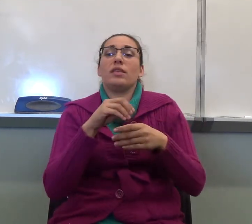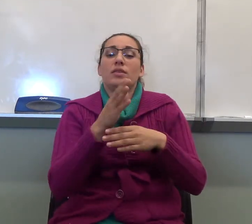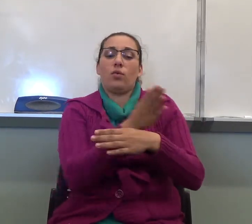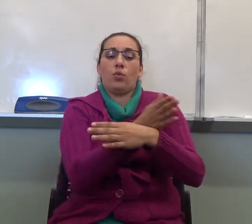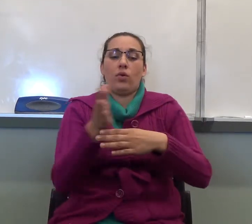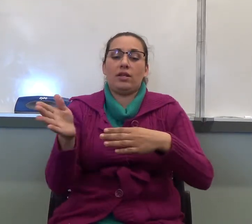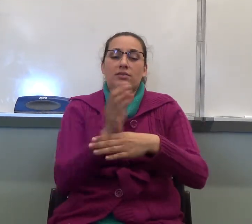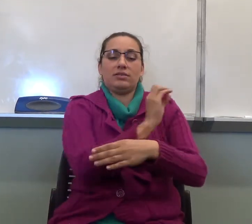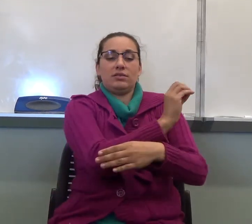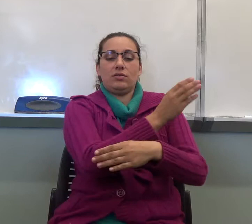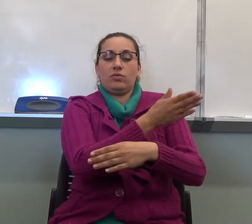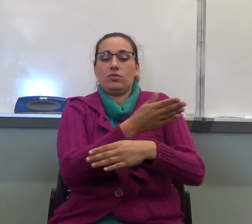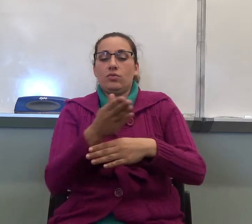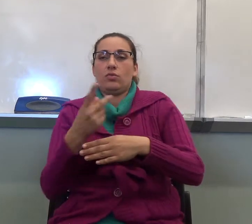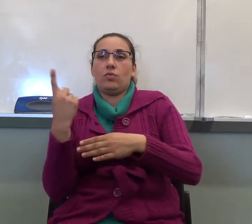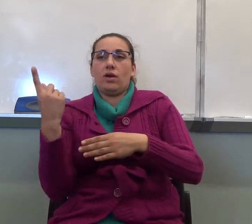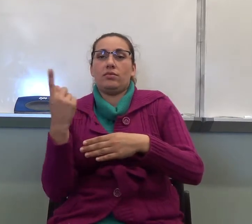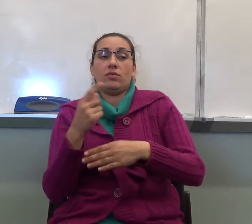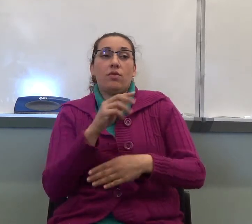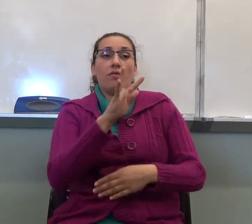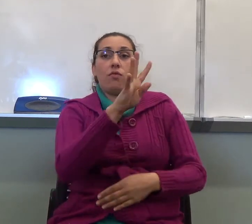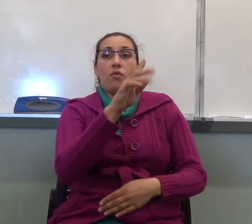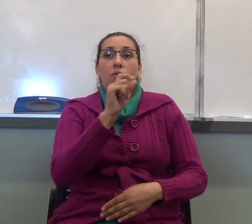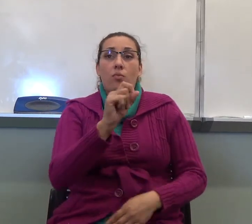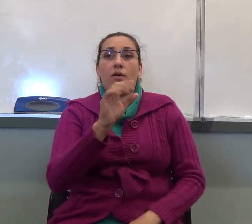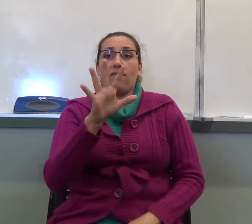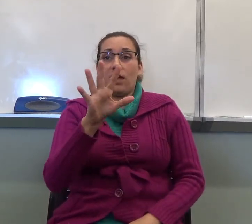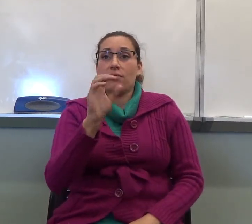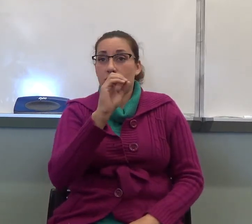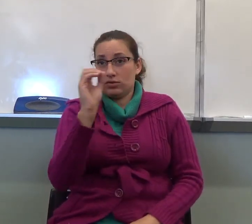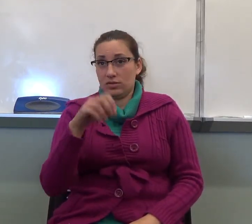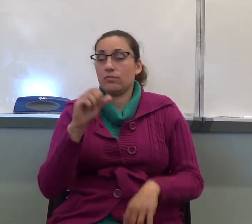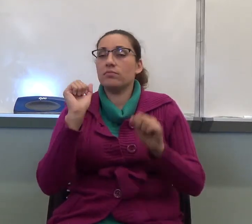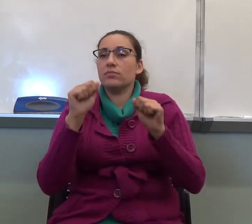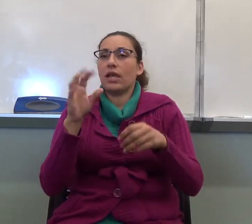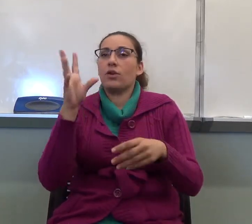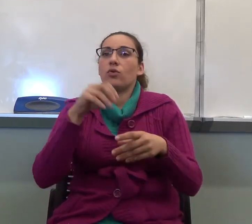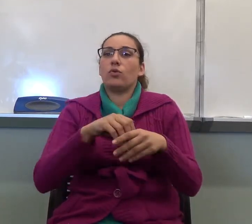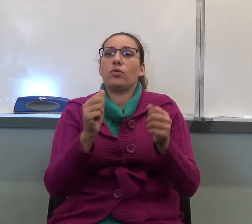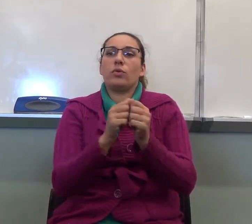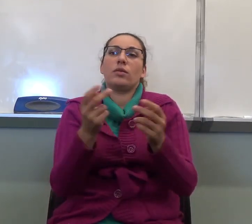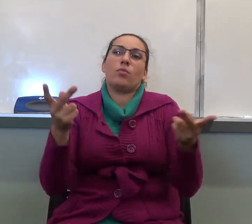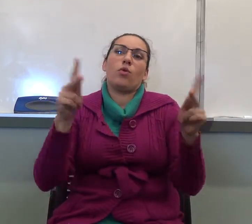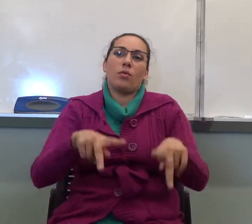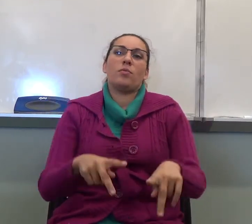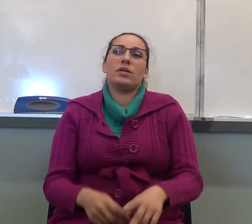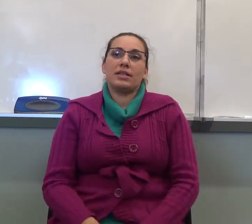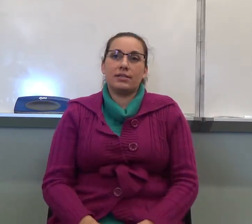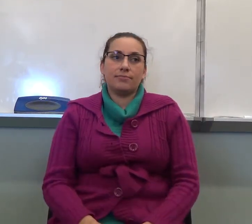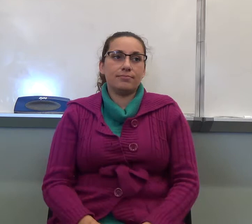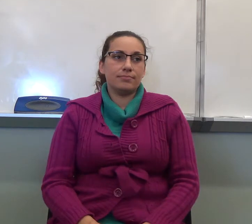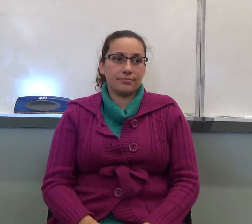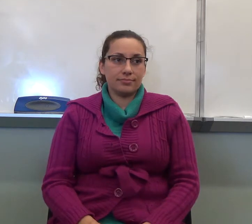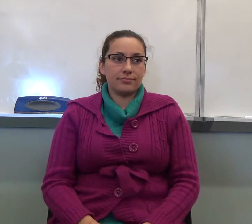enough, 4.5% is a probability. That can be a probability. 0.87,